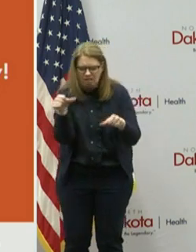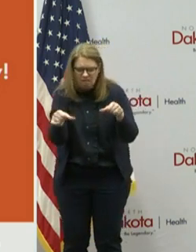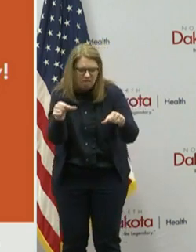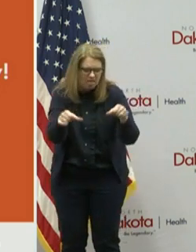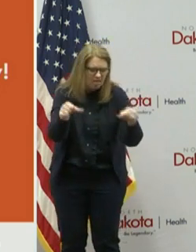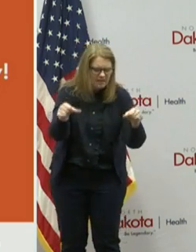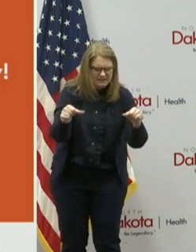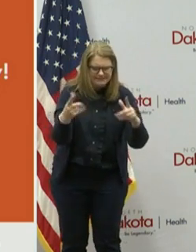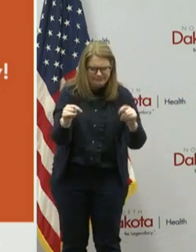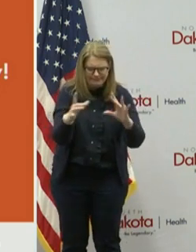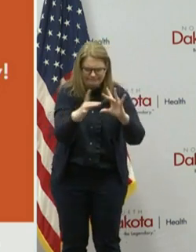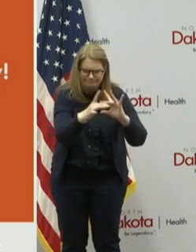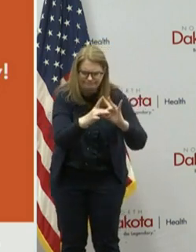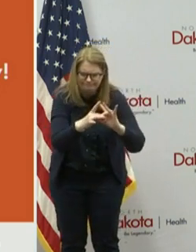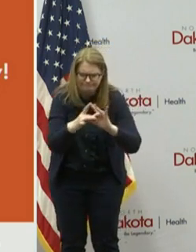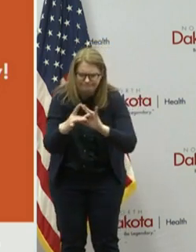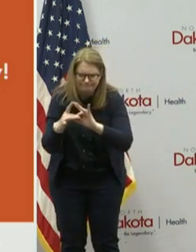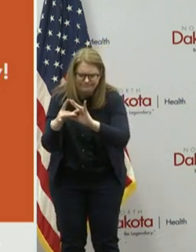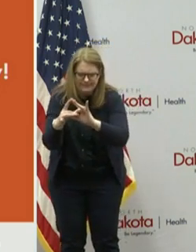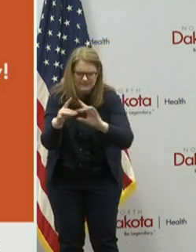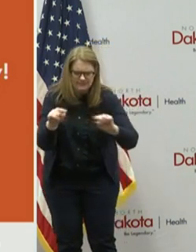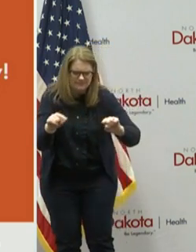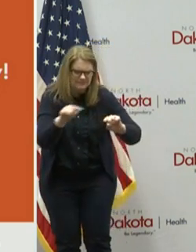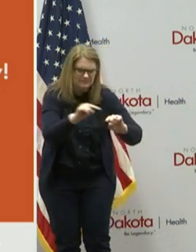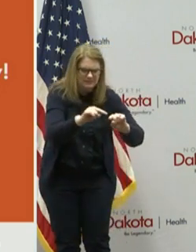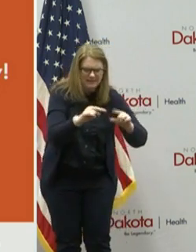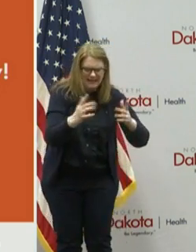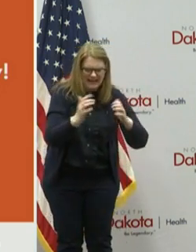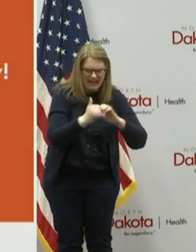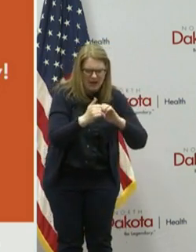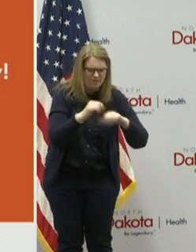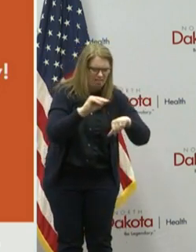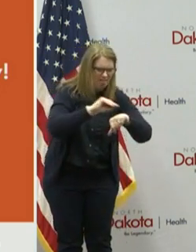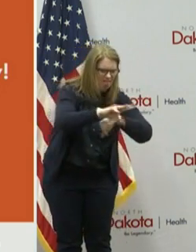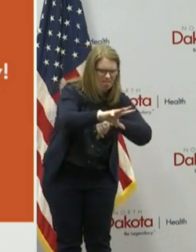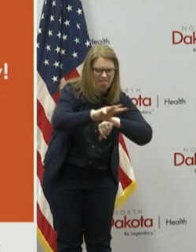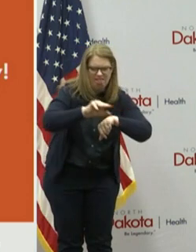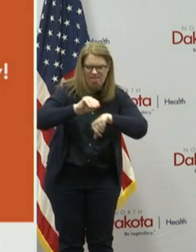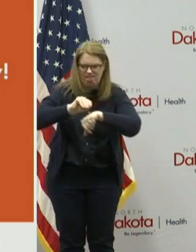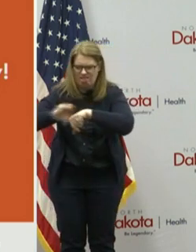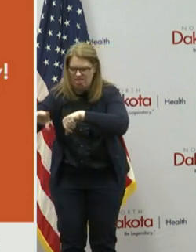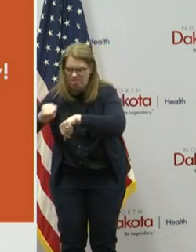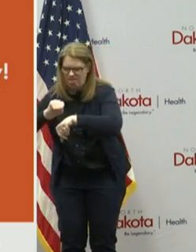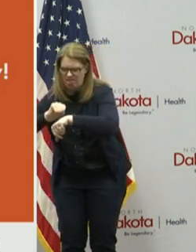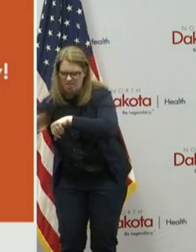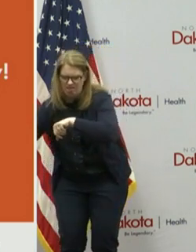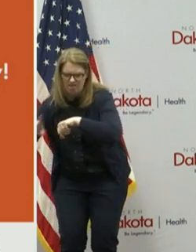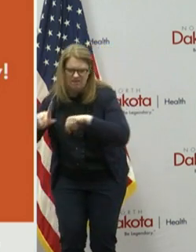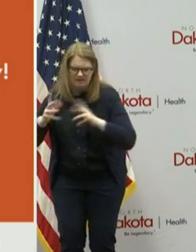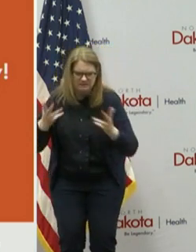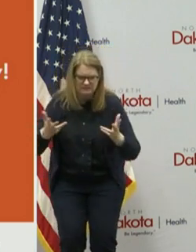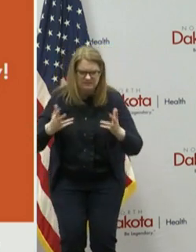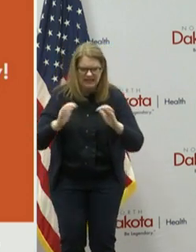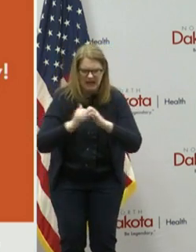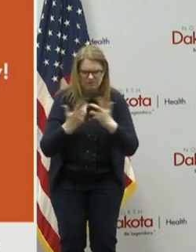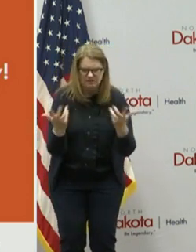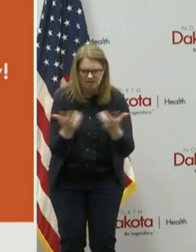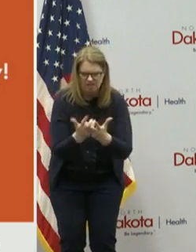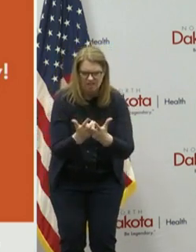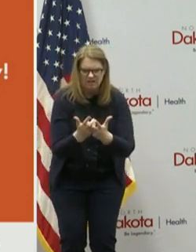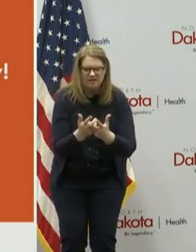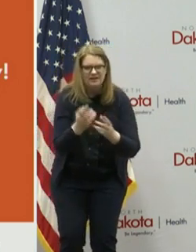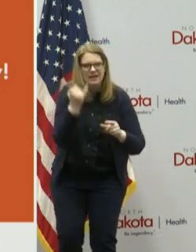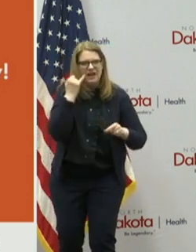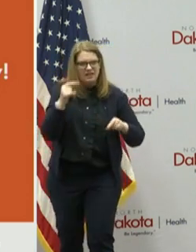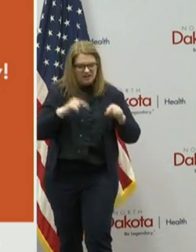trying to connect the dots of this spider web of COVID. And when there's a couple pieces missing,